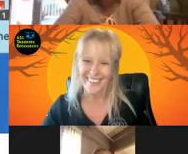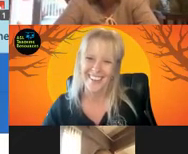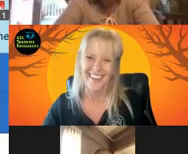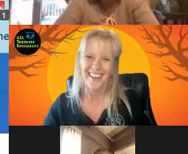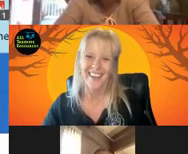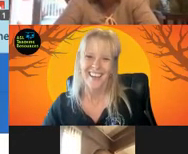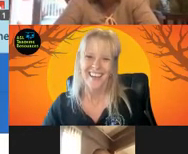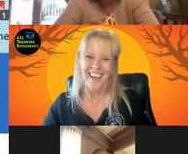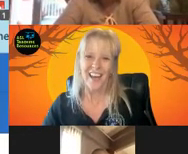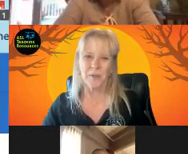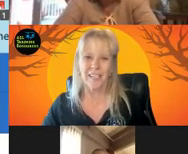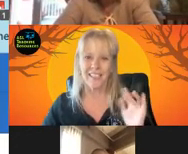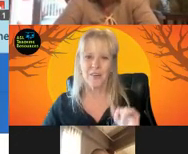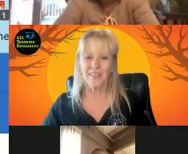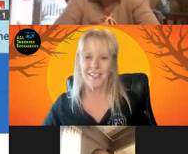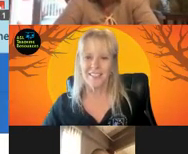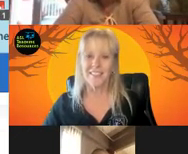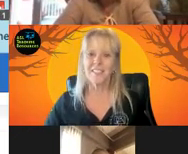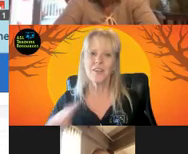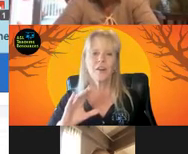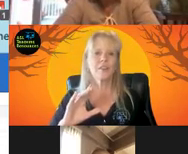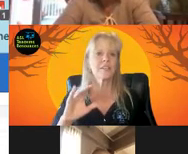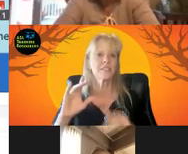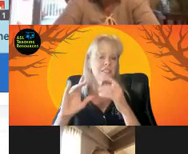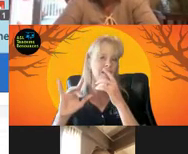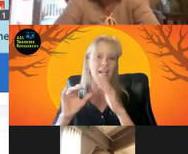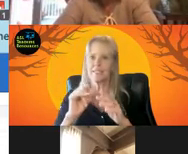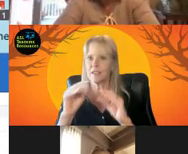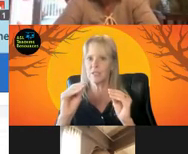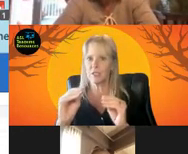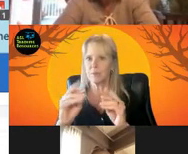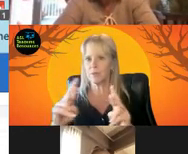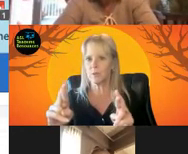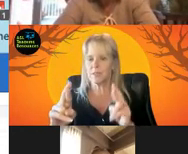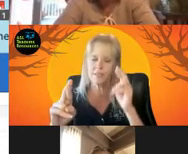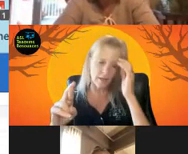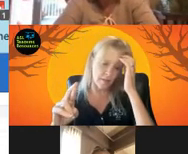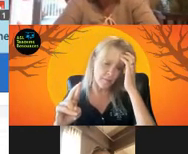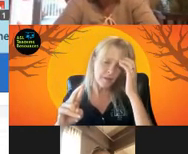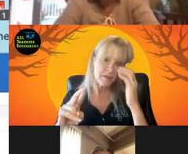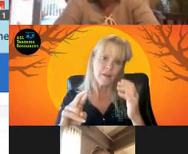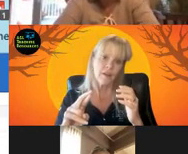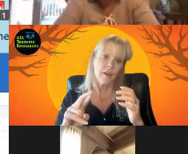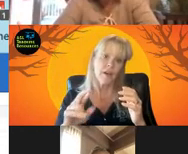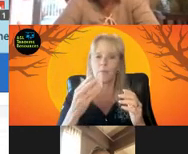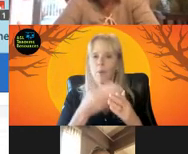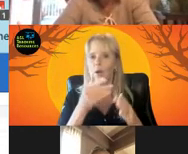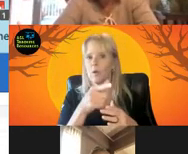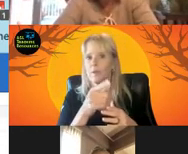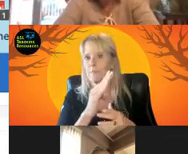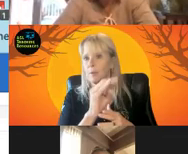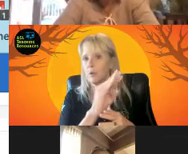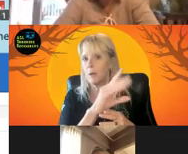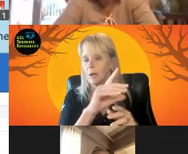right? And I'm going to click on this. This is the ASL Teaching Resources